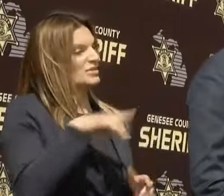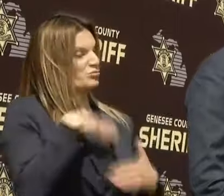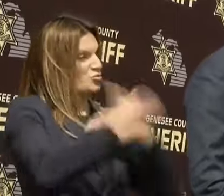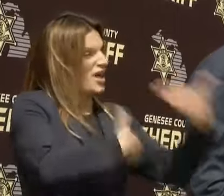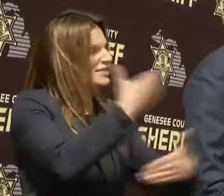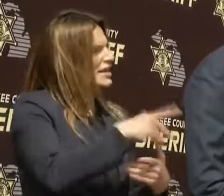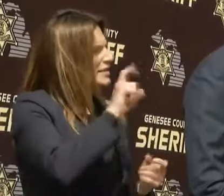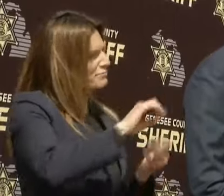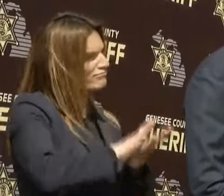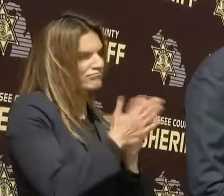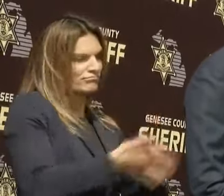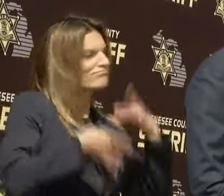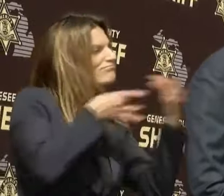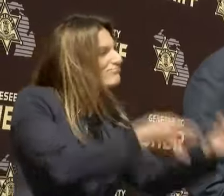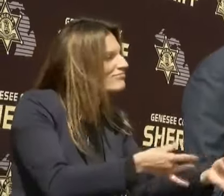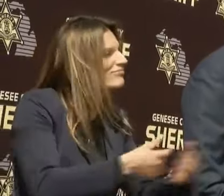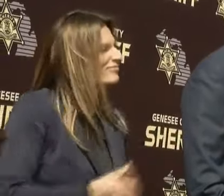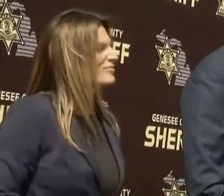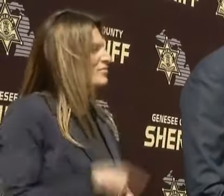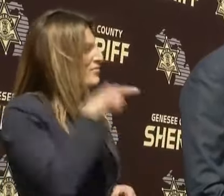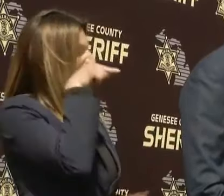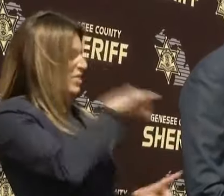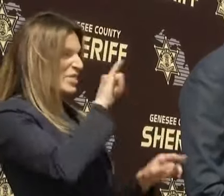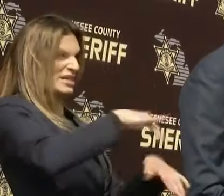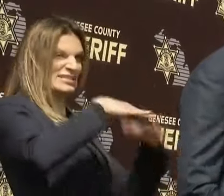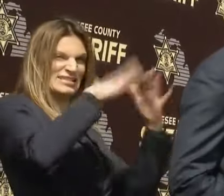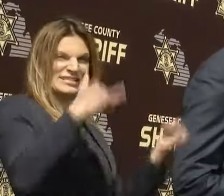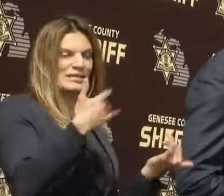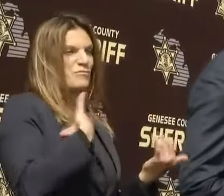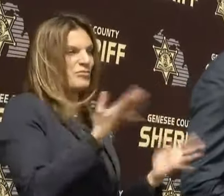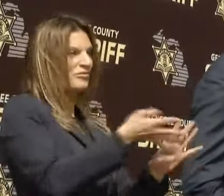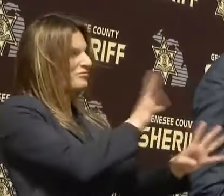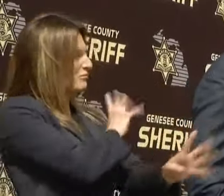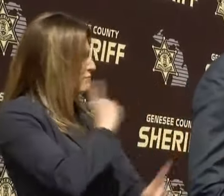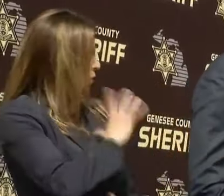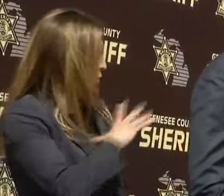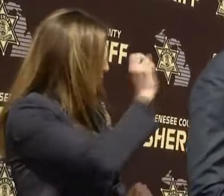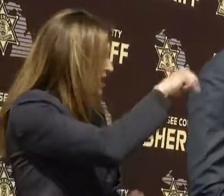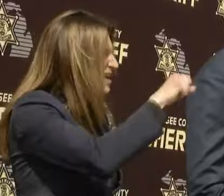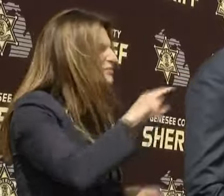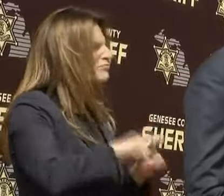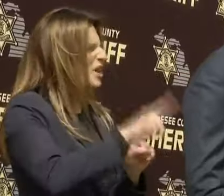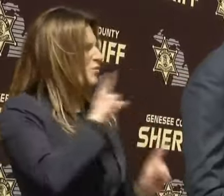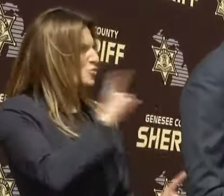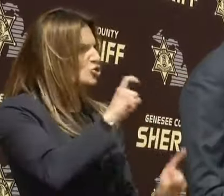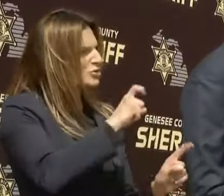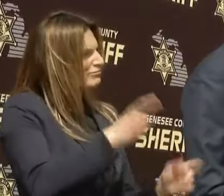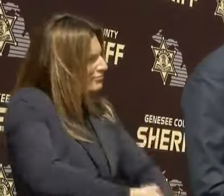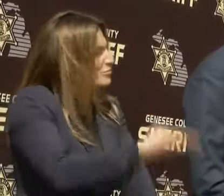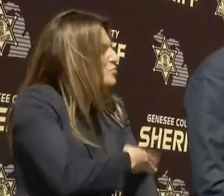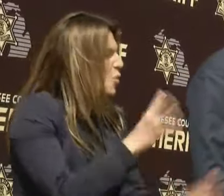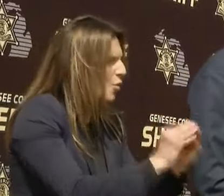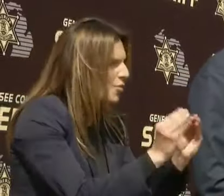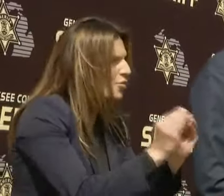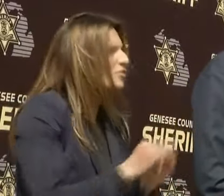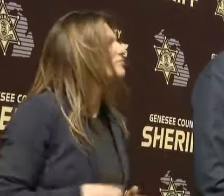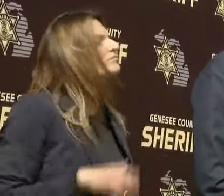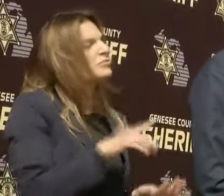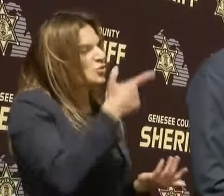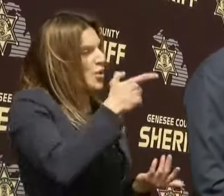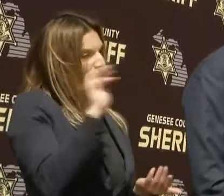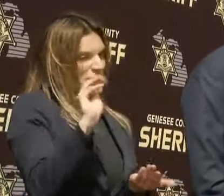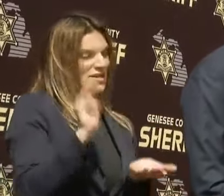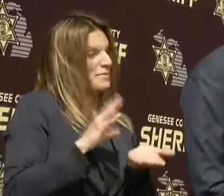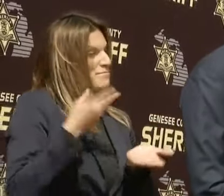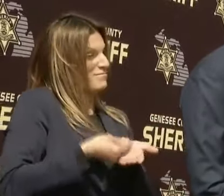process so we don't even need to have fairs like this. In our state budget recommendation, we put forward $21